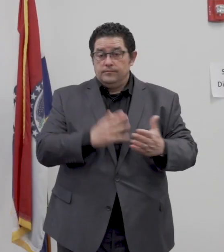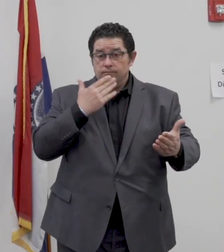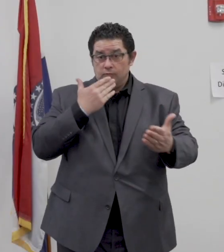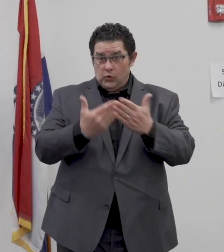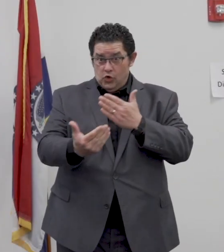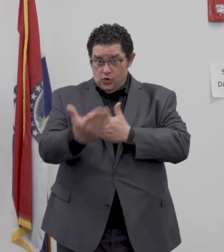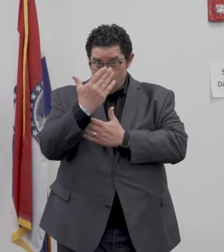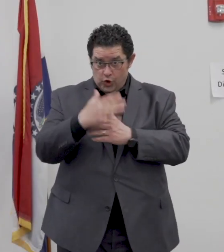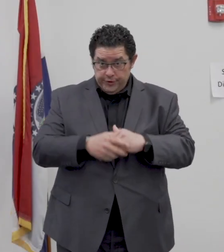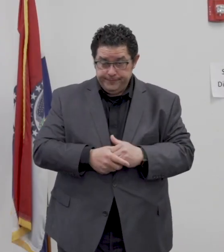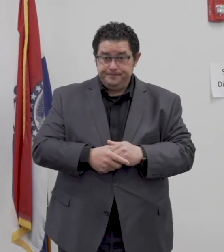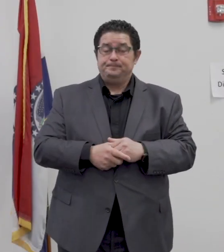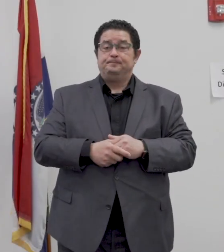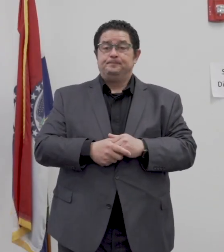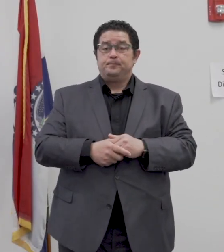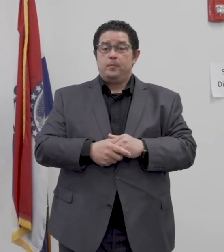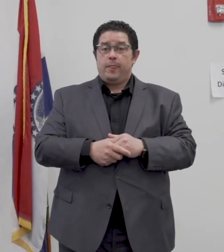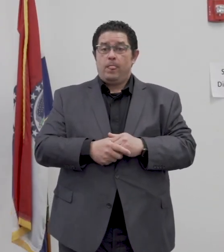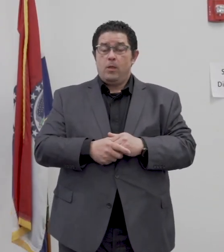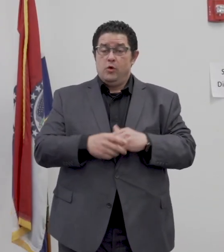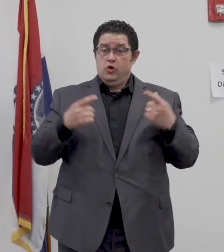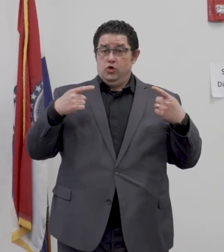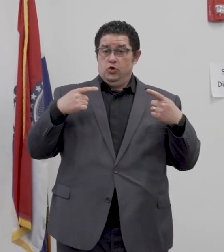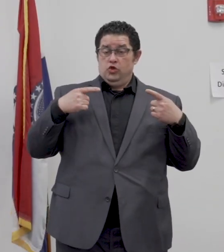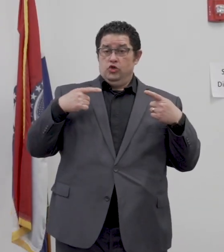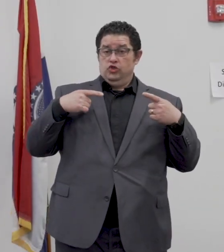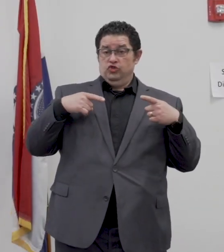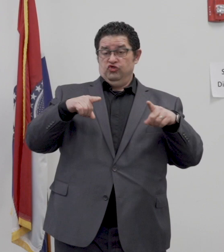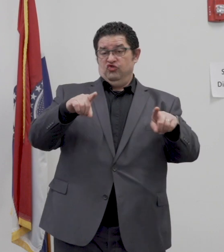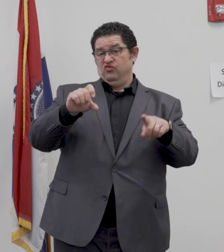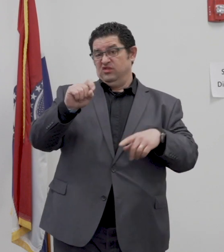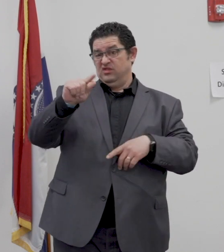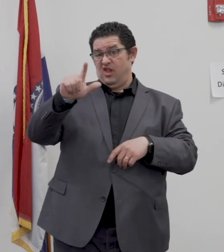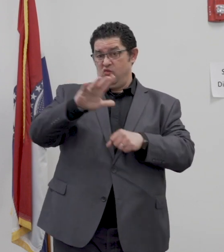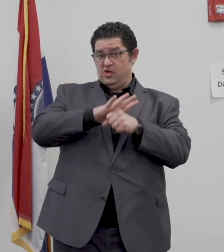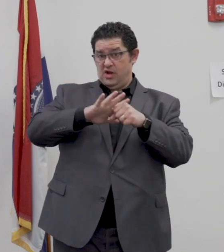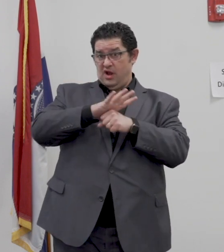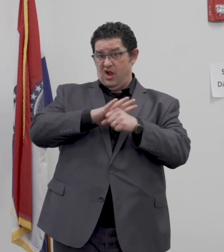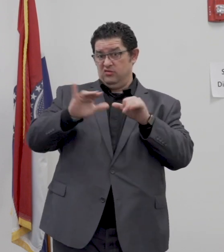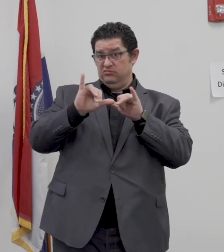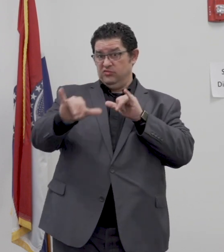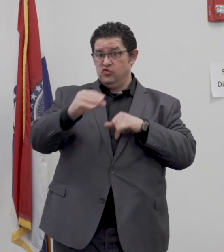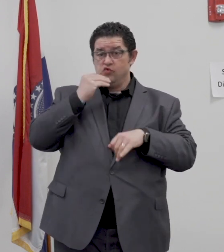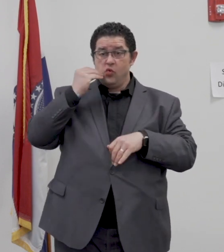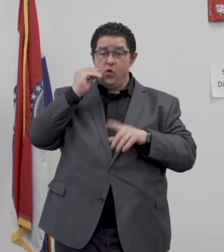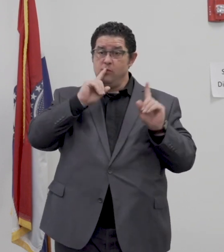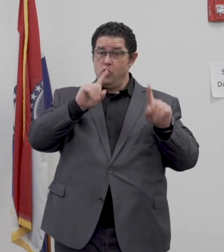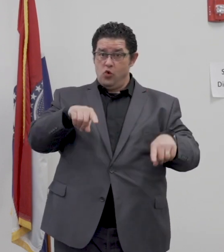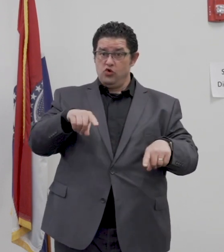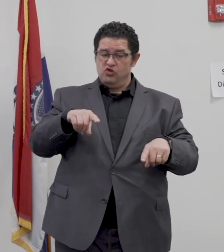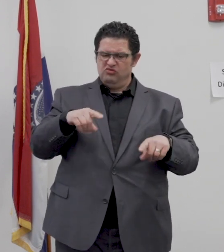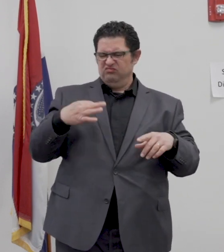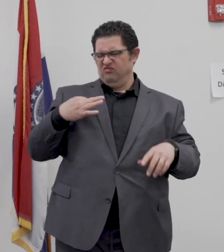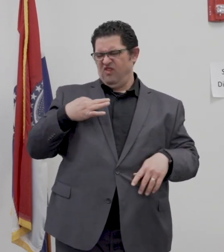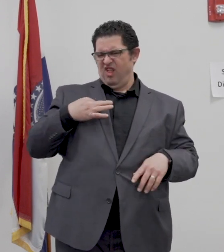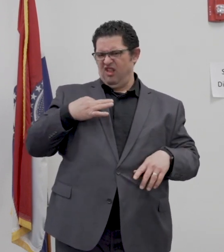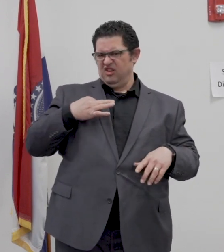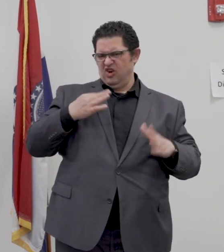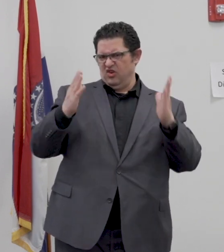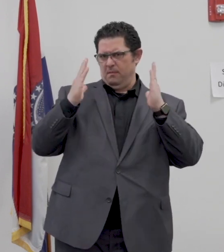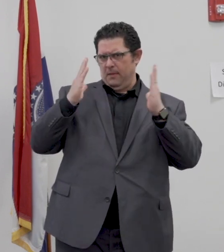Good morning. During our St. Louis County stay-at-home order, voluntary compliance was